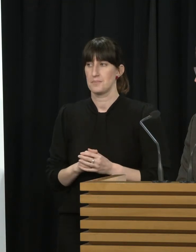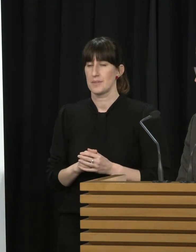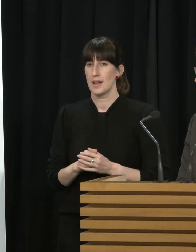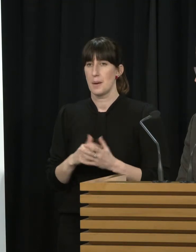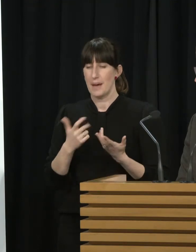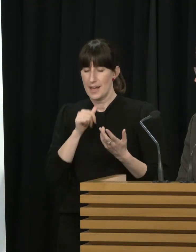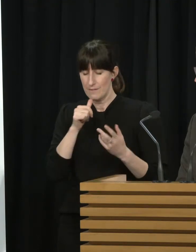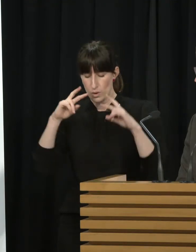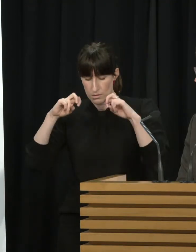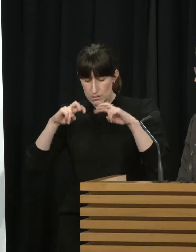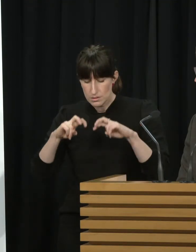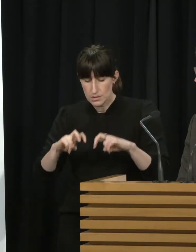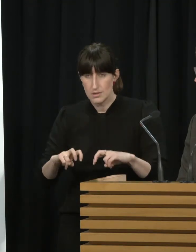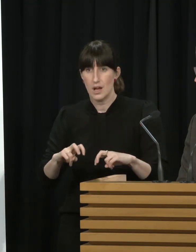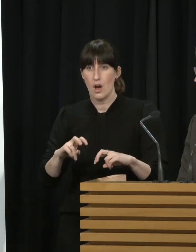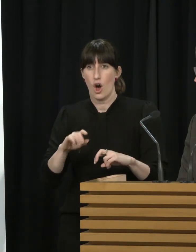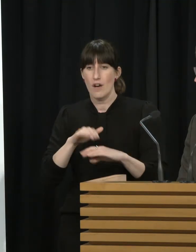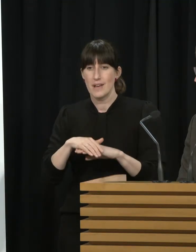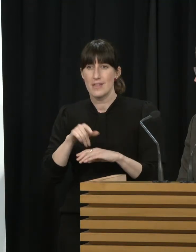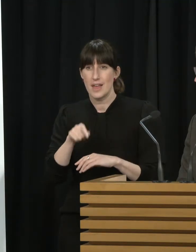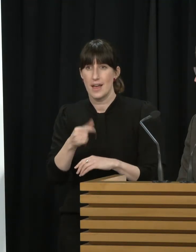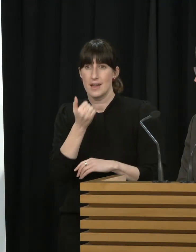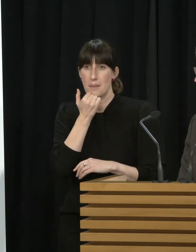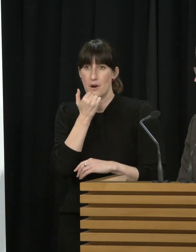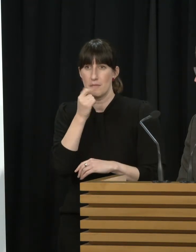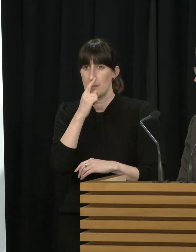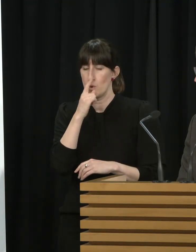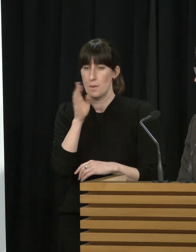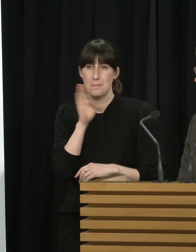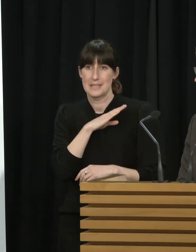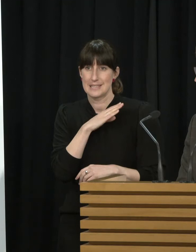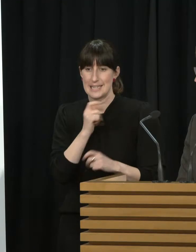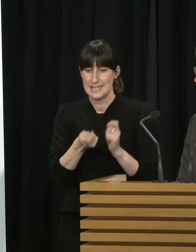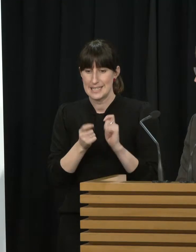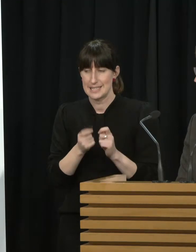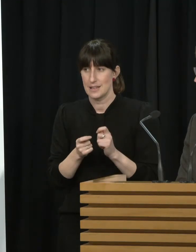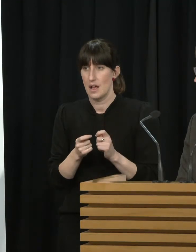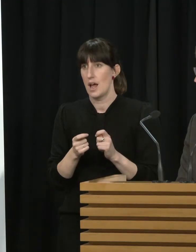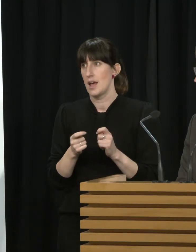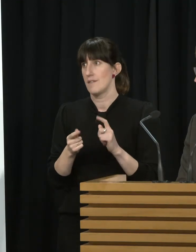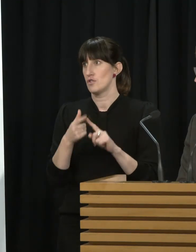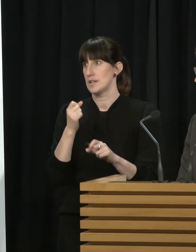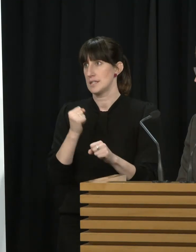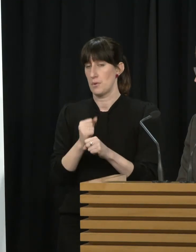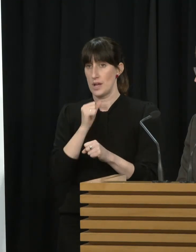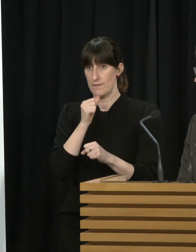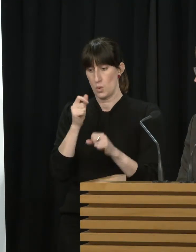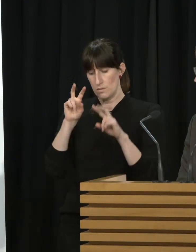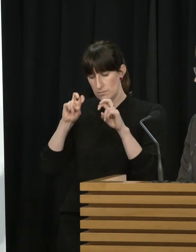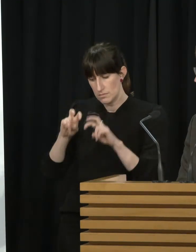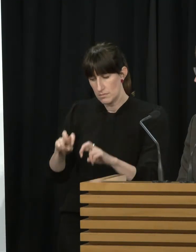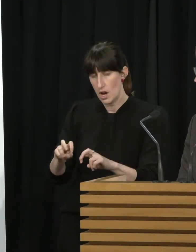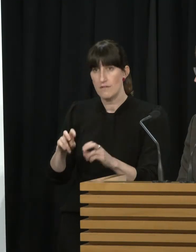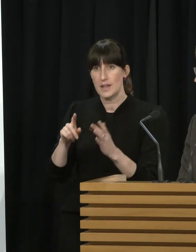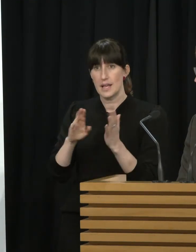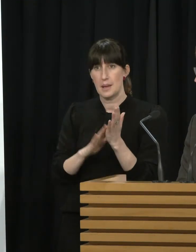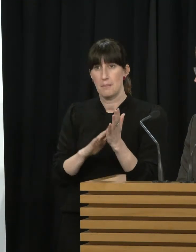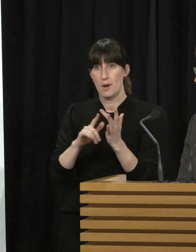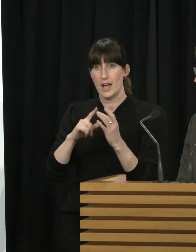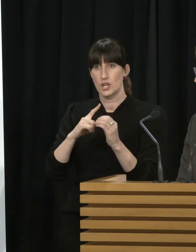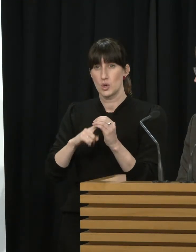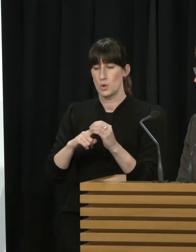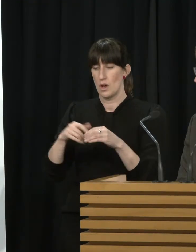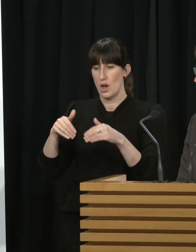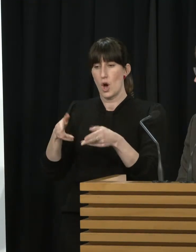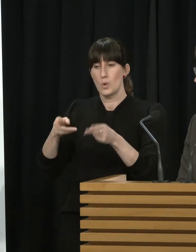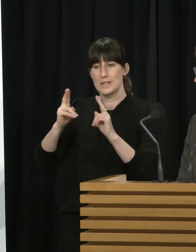it and you bore that down, you get to, and in any particular case, so if we take MIQ for example, you get to a list of people.